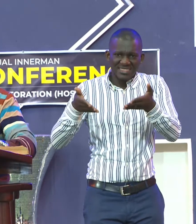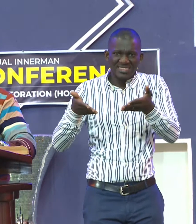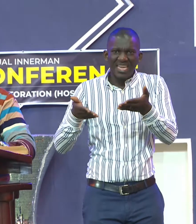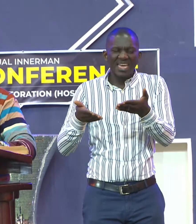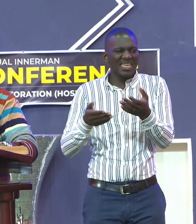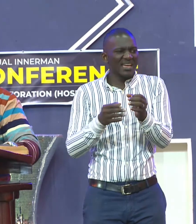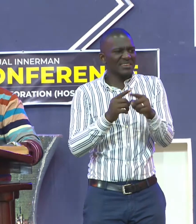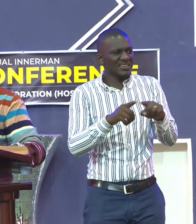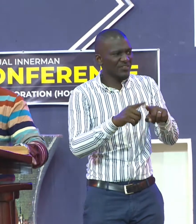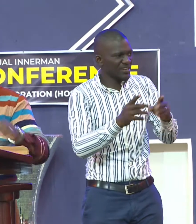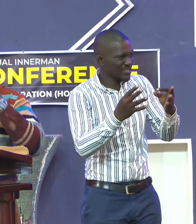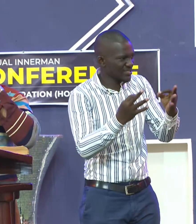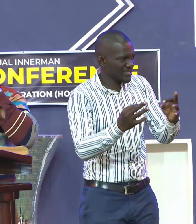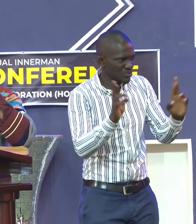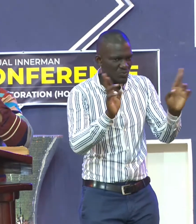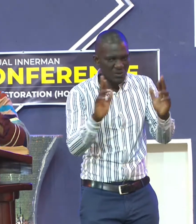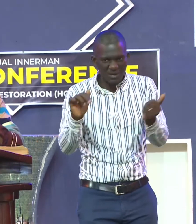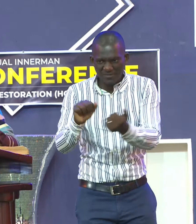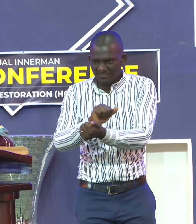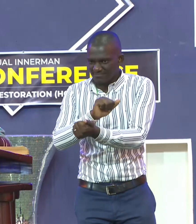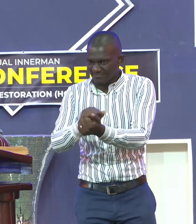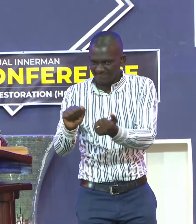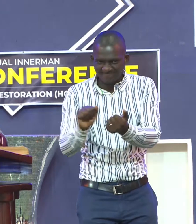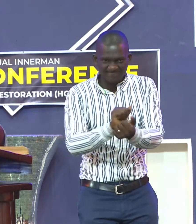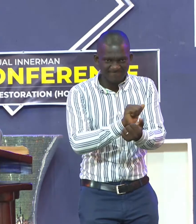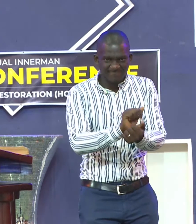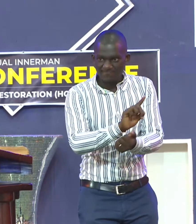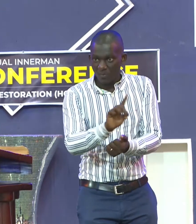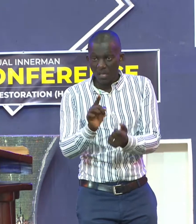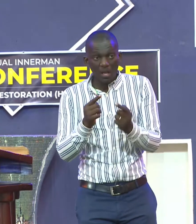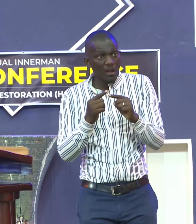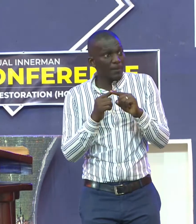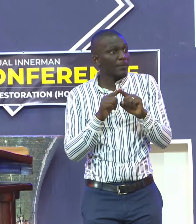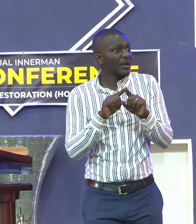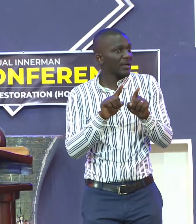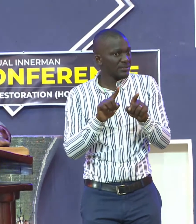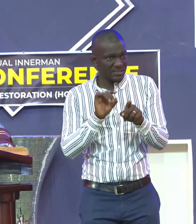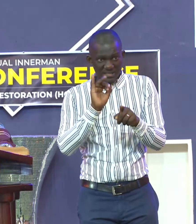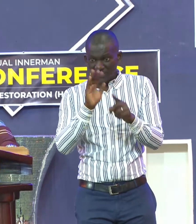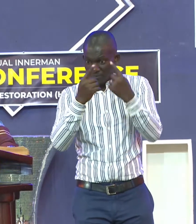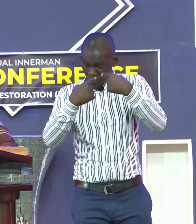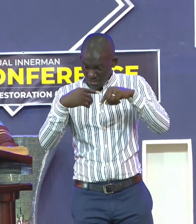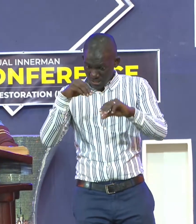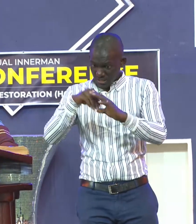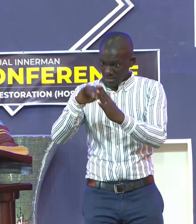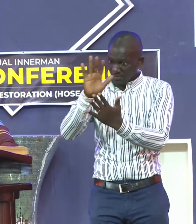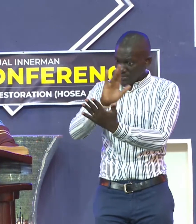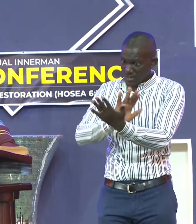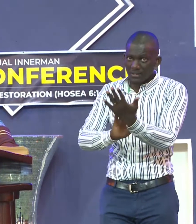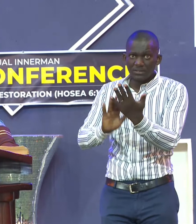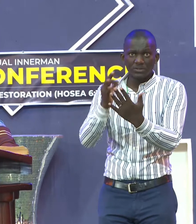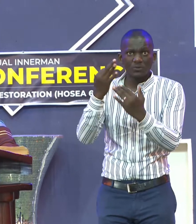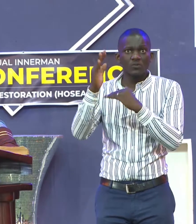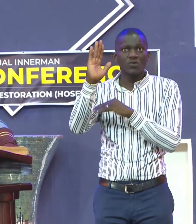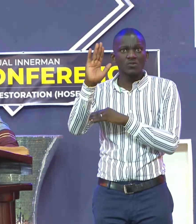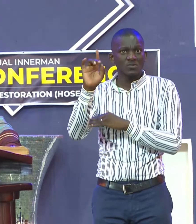there are thorns that are ready to scratch you. But whoever is in the presence